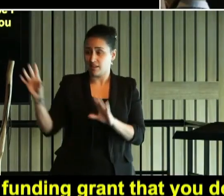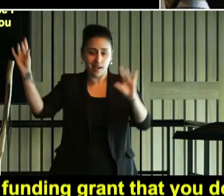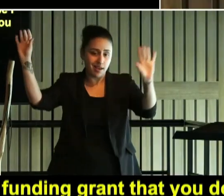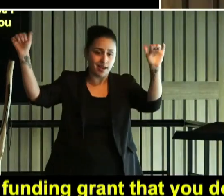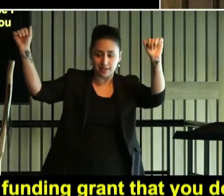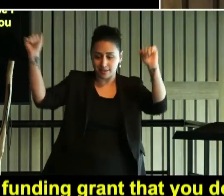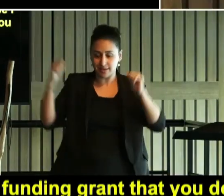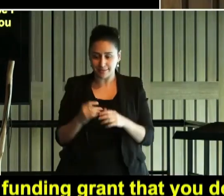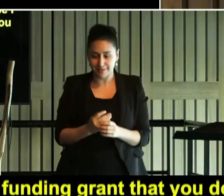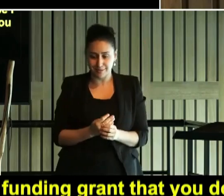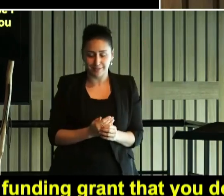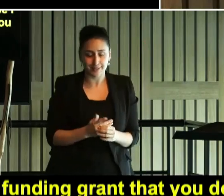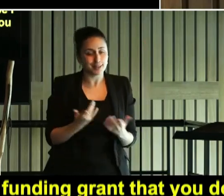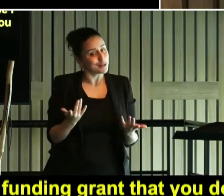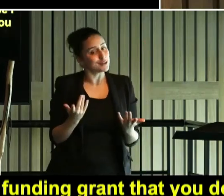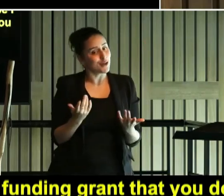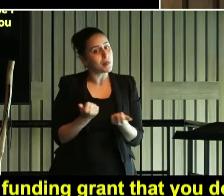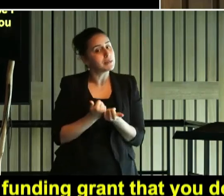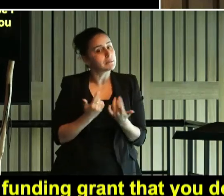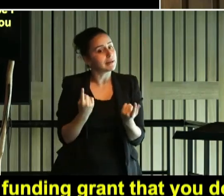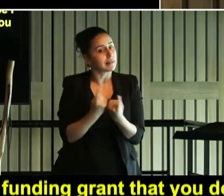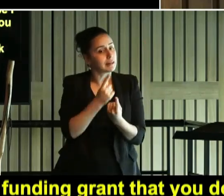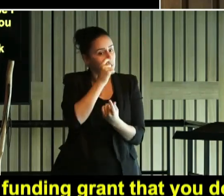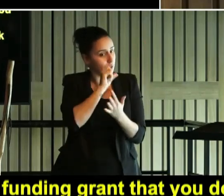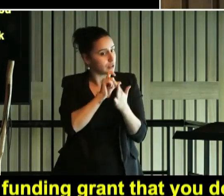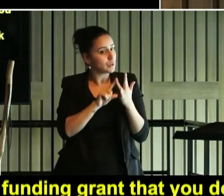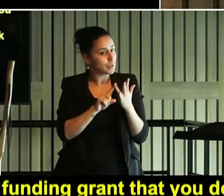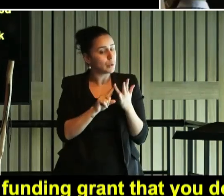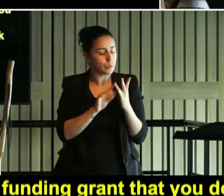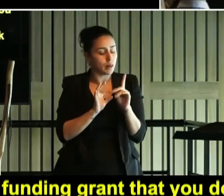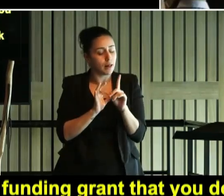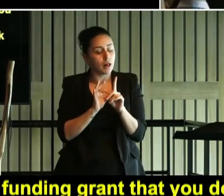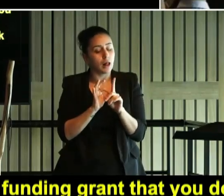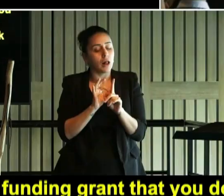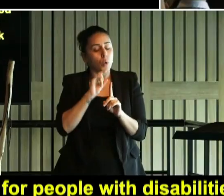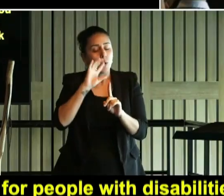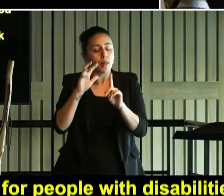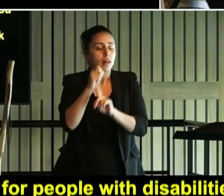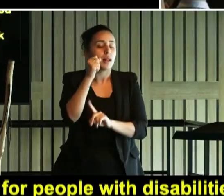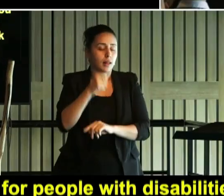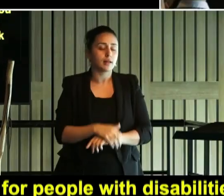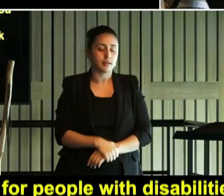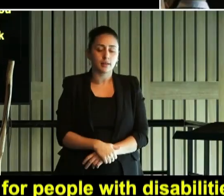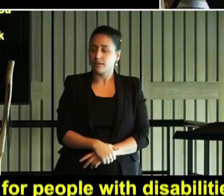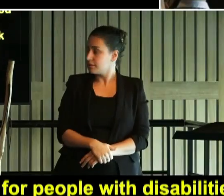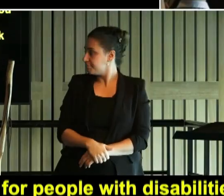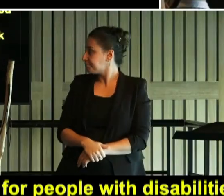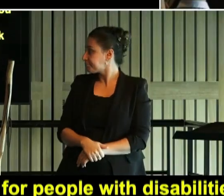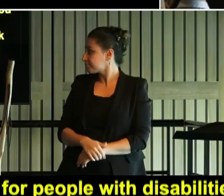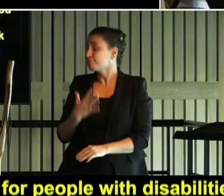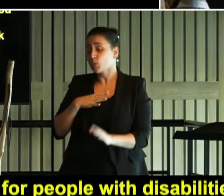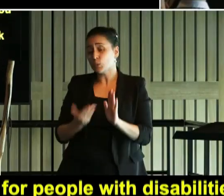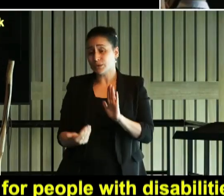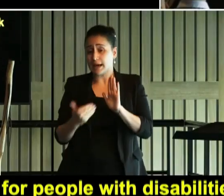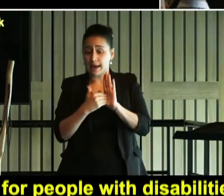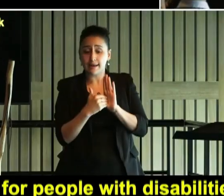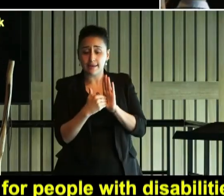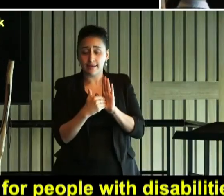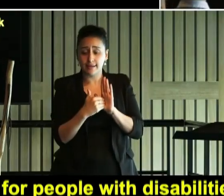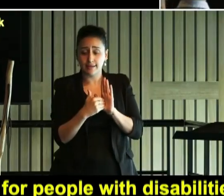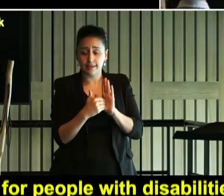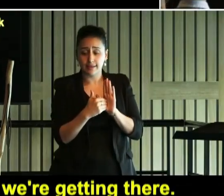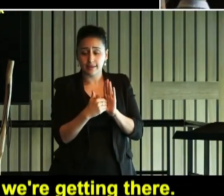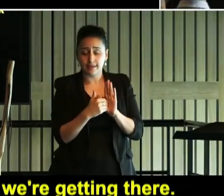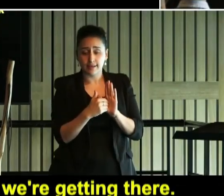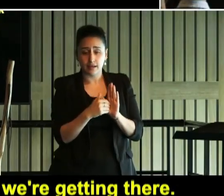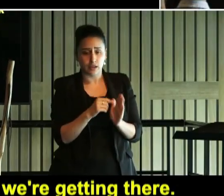So I think there's still things we can do, but we're getting there. So. One other thing, just to add to that briefly, Paul,